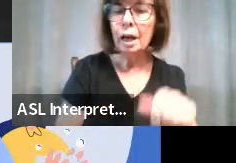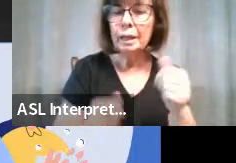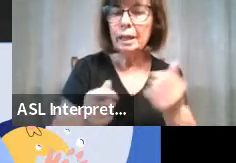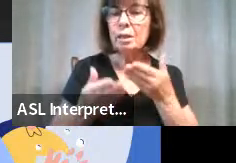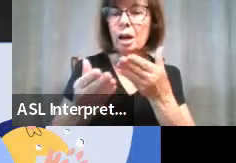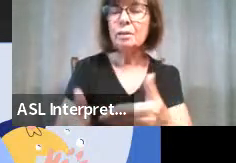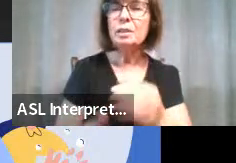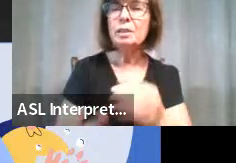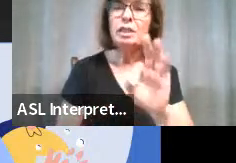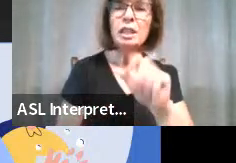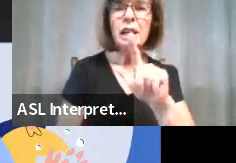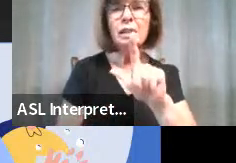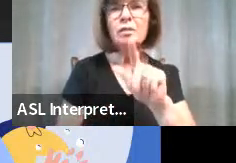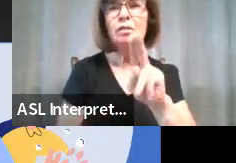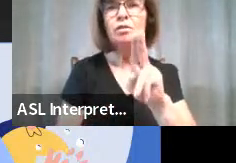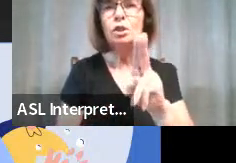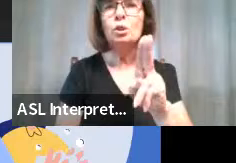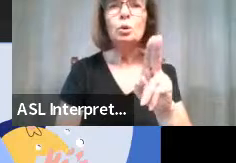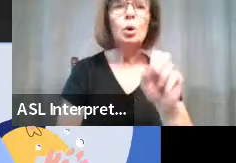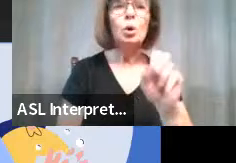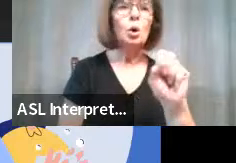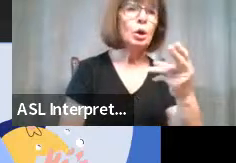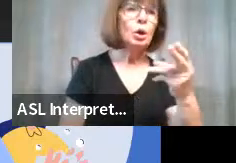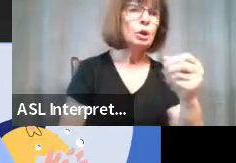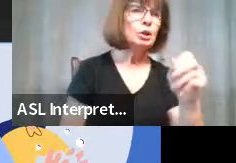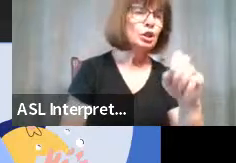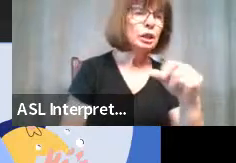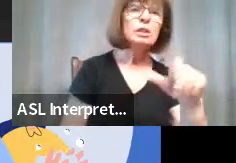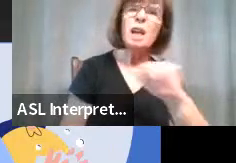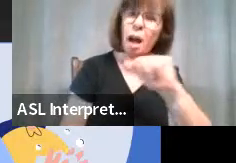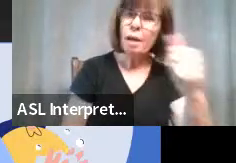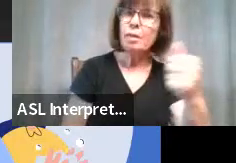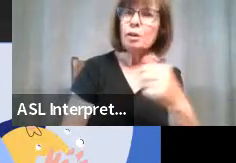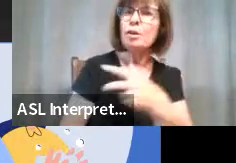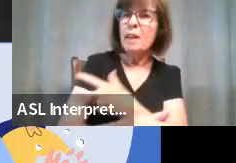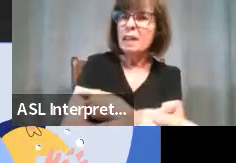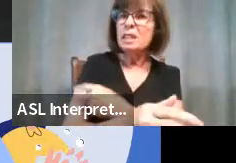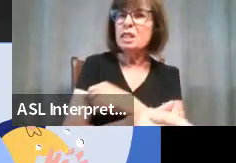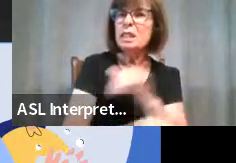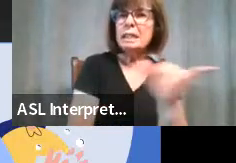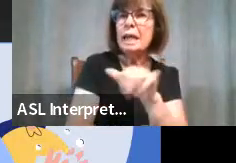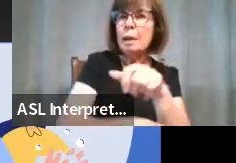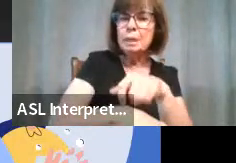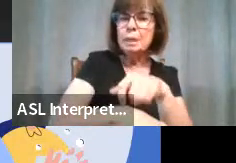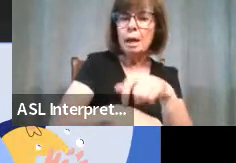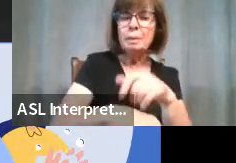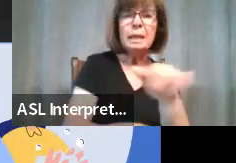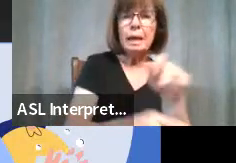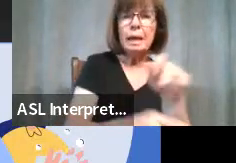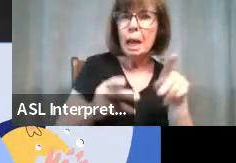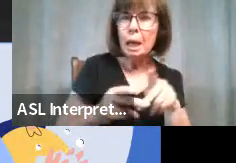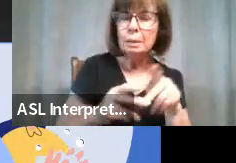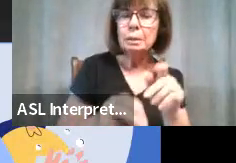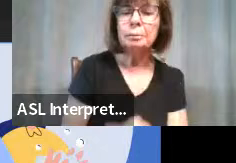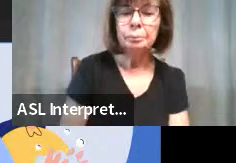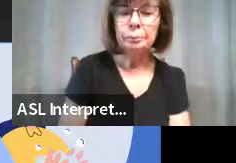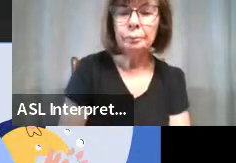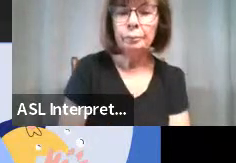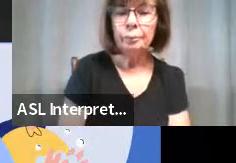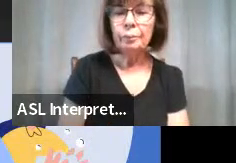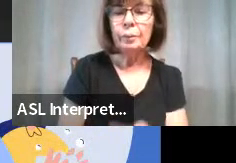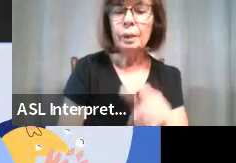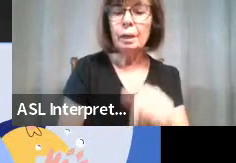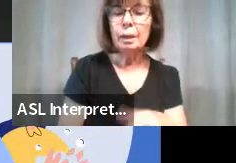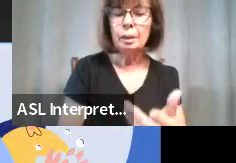flu vaccines and shingles and so forth, and also including activities at the pod site or the clinics that are fun, that it would attract a